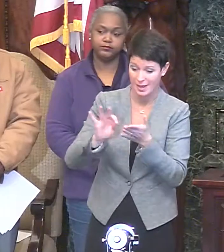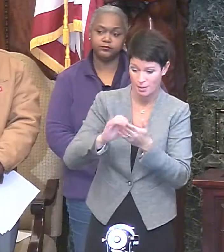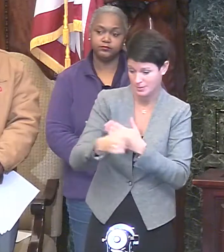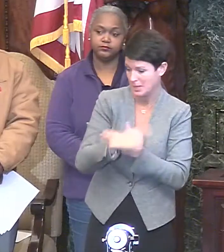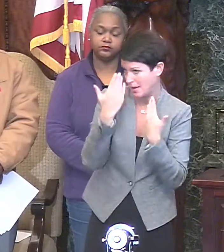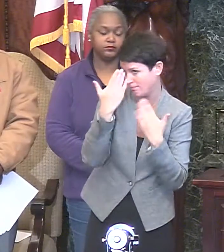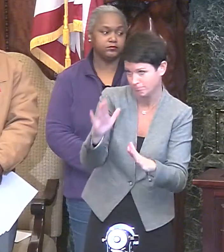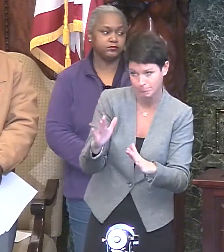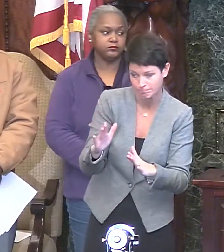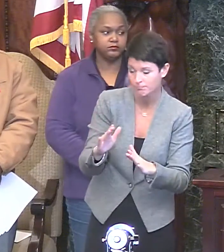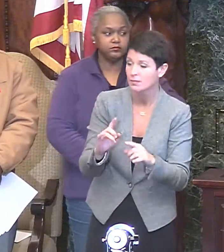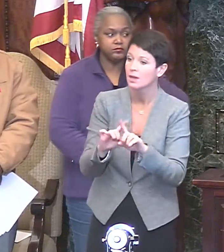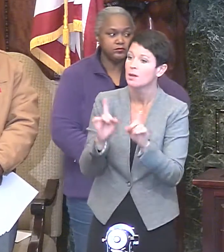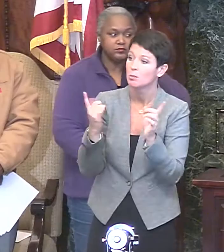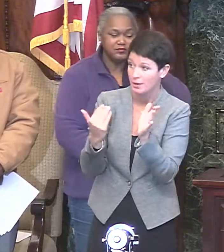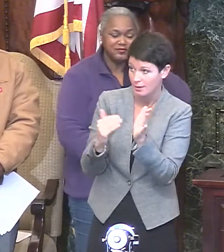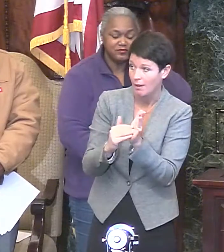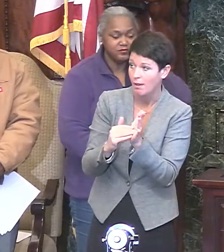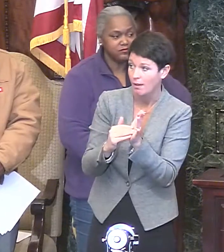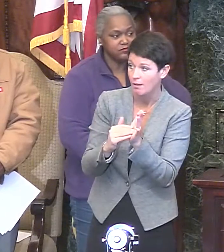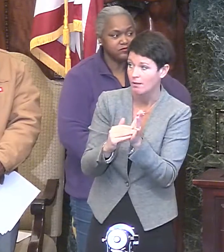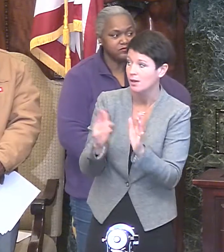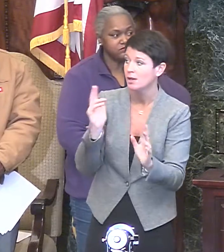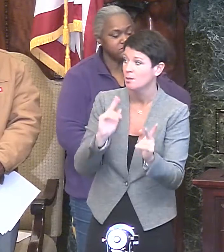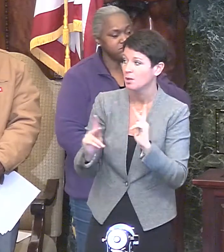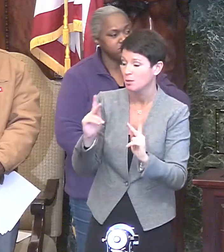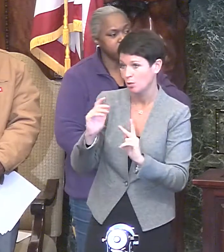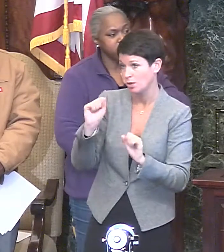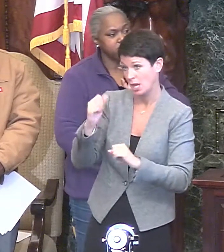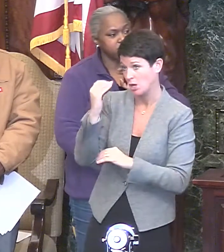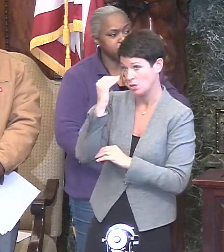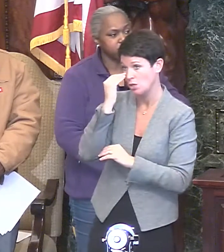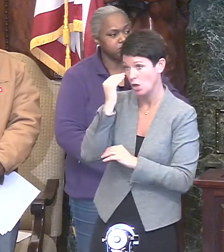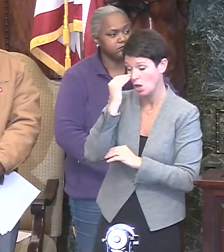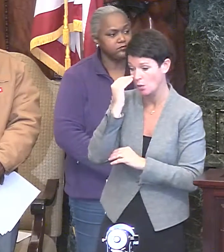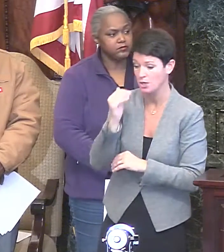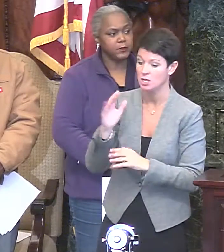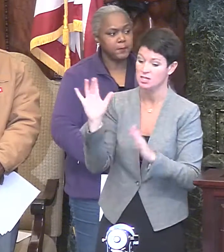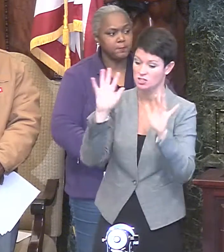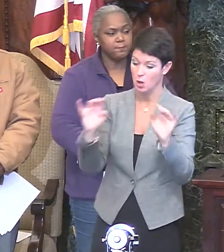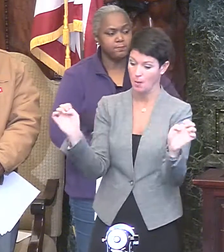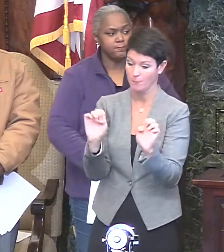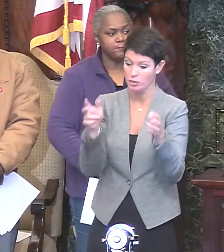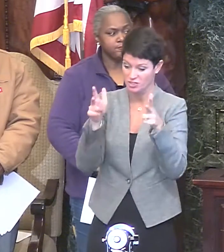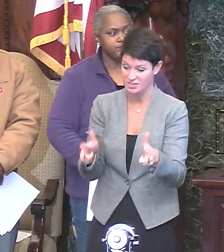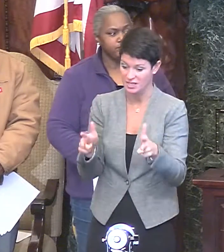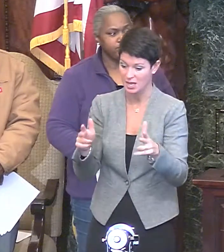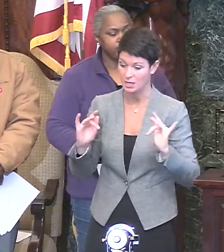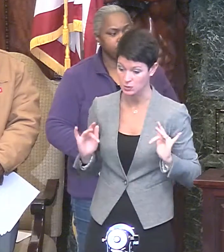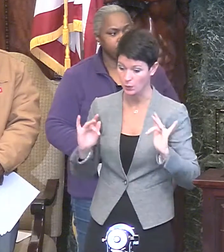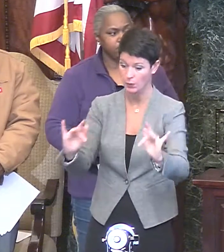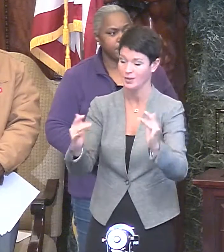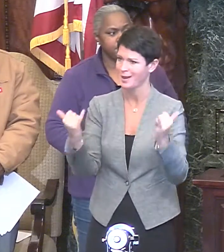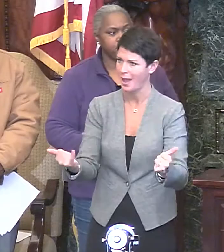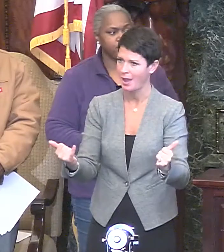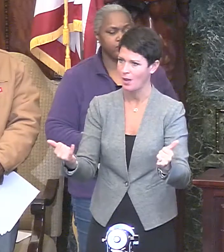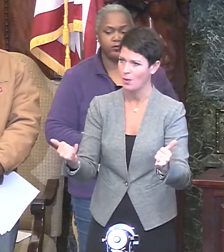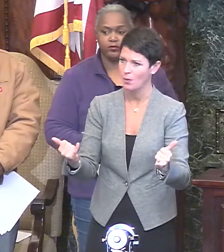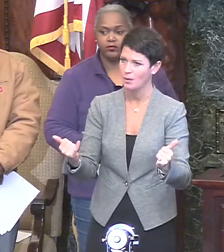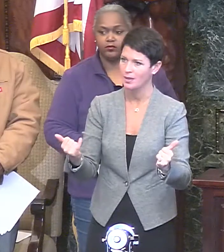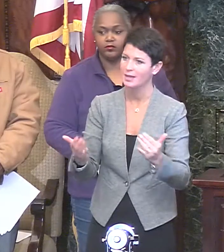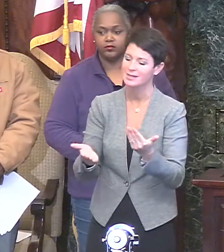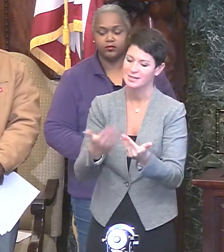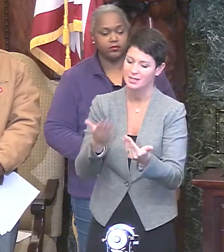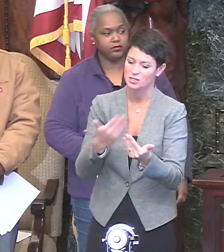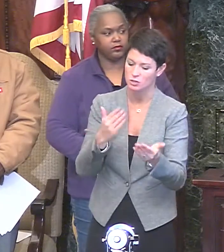today. But again, I think people can recognize when you're on a snow emergency route and the cars are gone, it is so much easier to lift